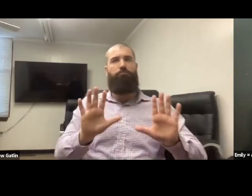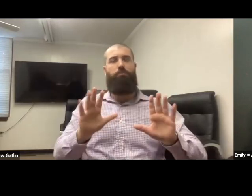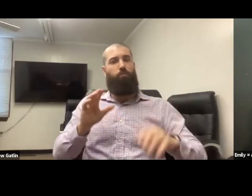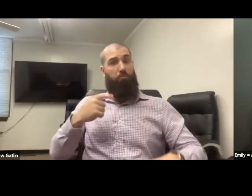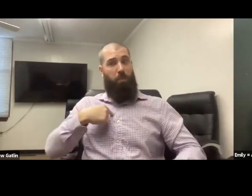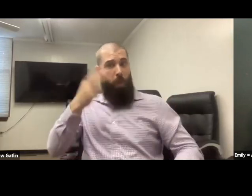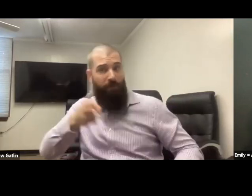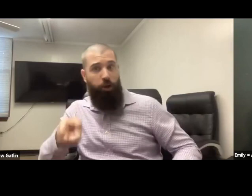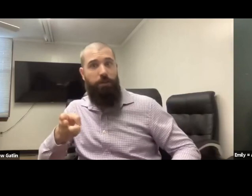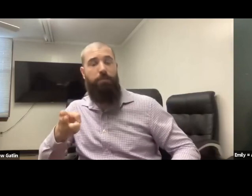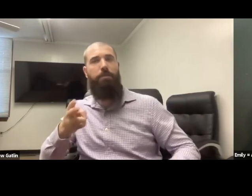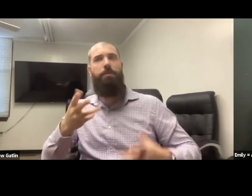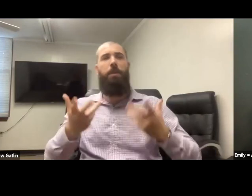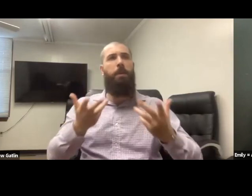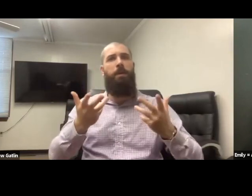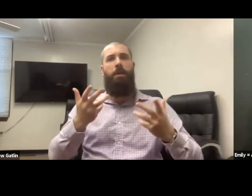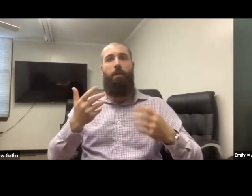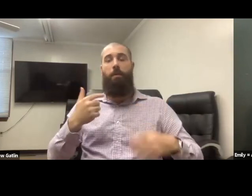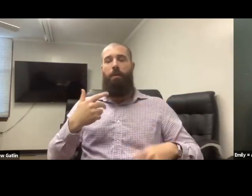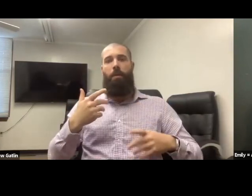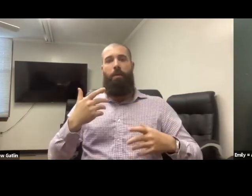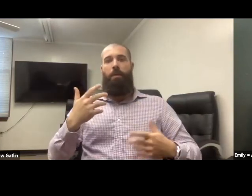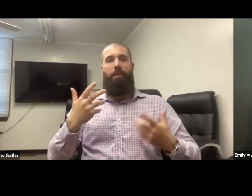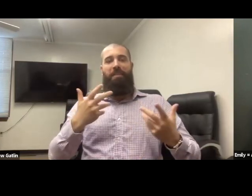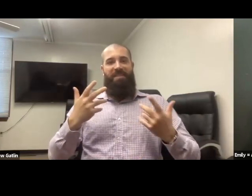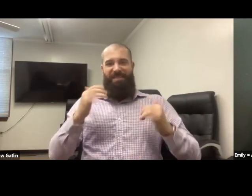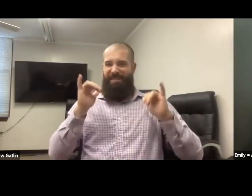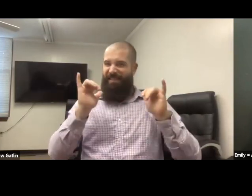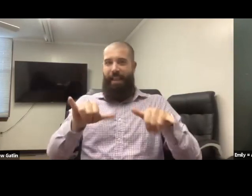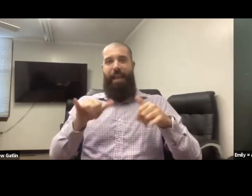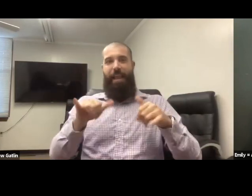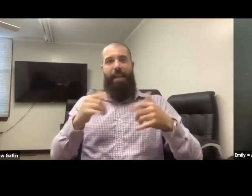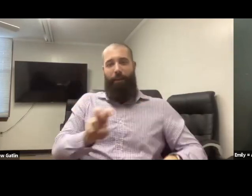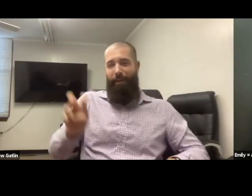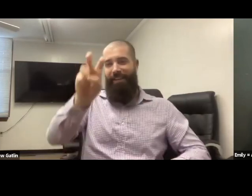Am I deaf? Am I hard of hearing?